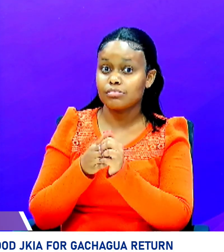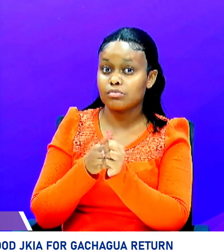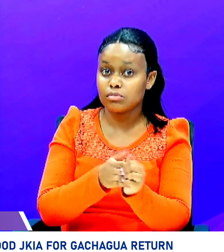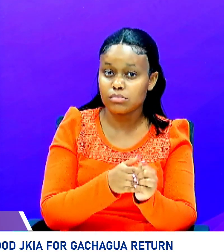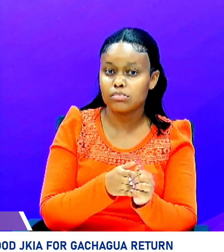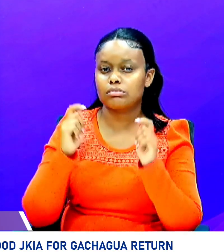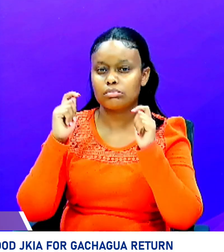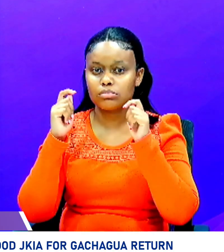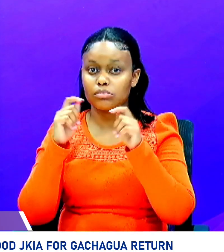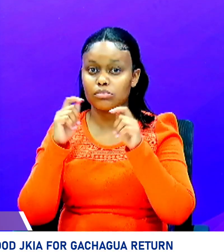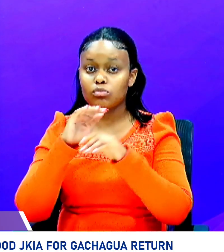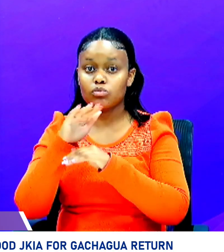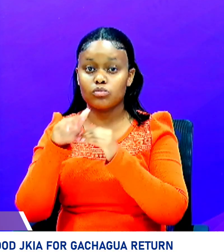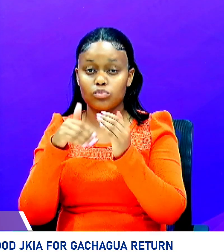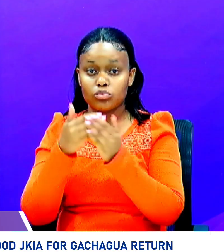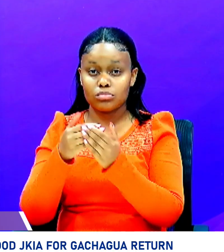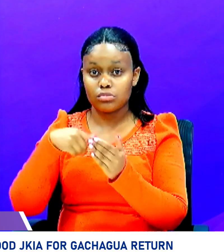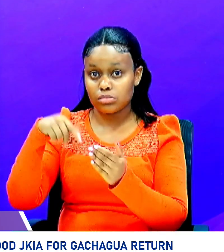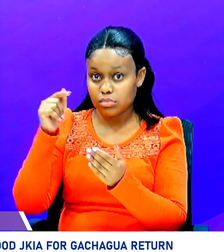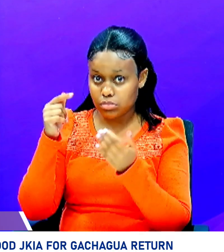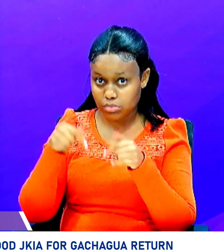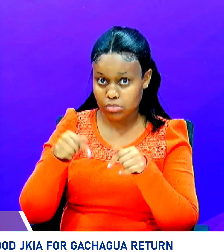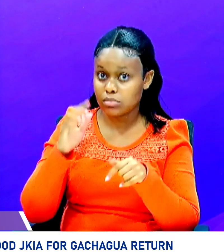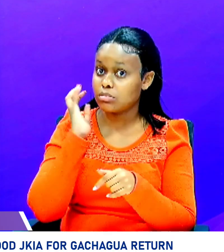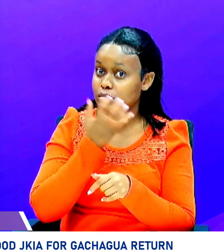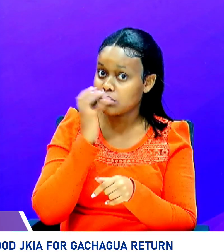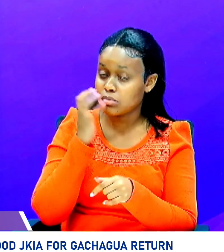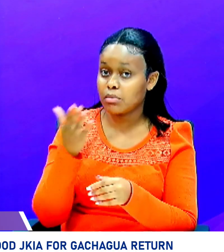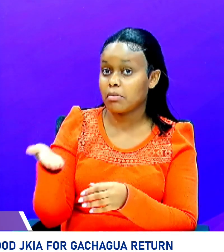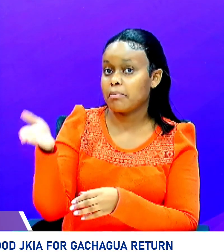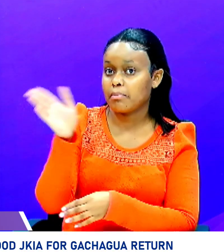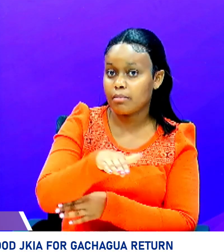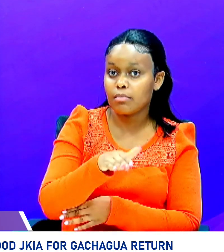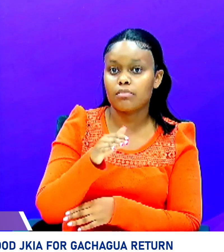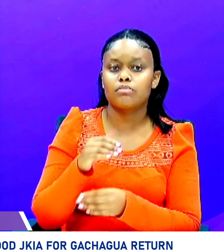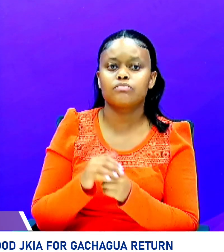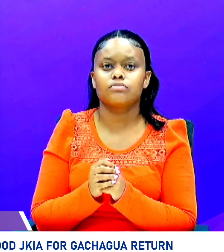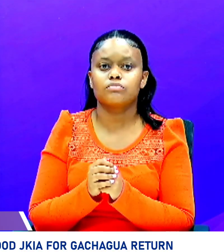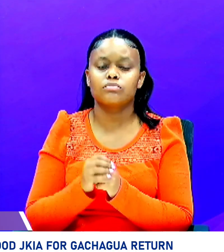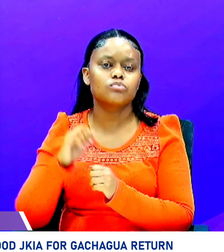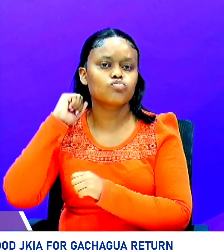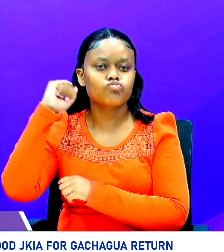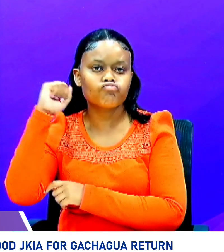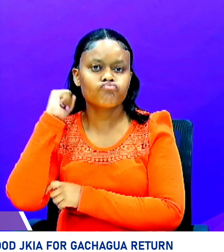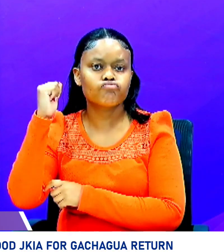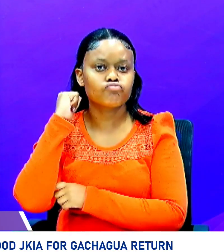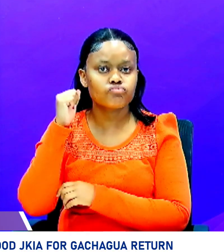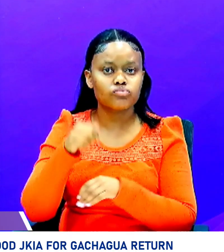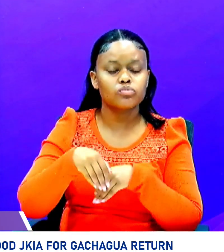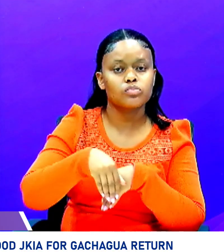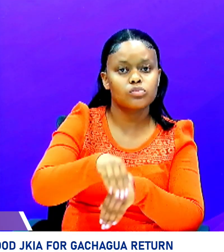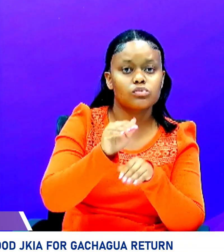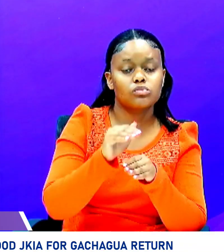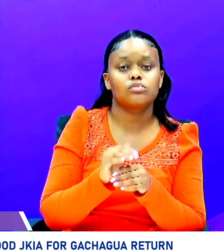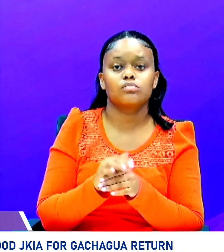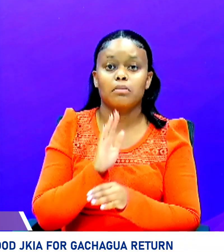and protect all citizens. Gachagua's return has drawn sharp political attention following